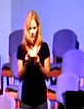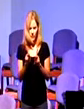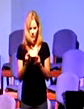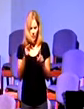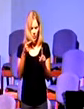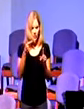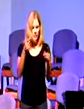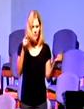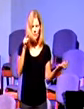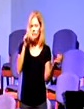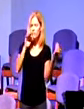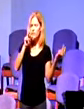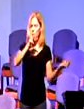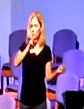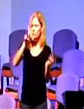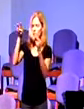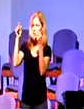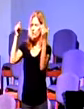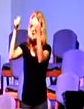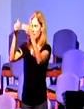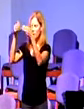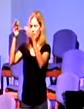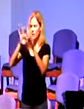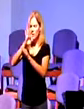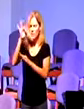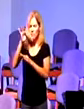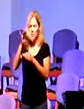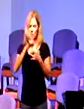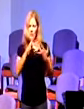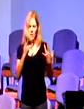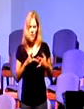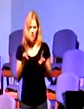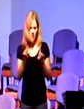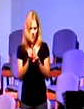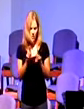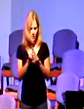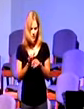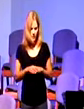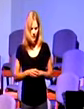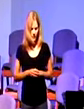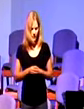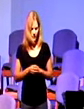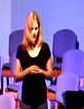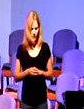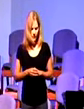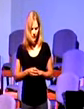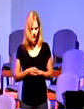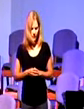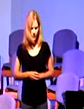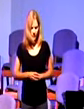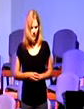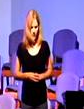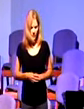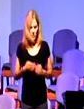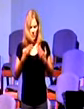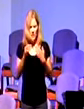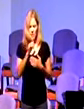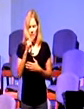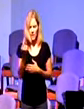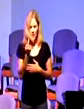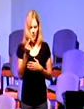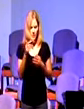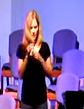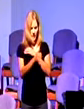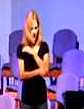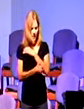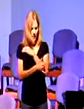point people to you and fix spiritual hearts as well. We thank you, Lord, that we are not alone in this county in sharing the